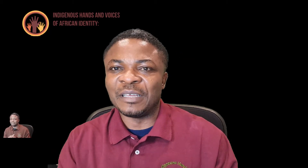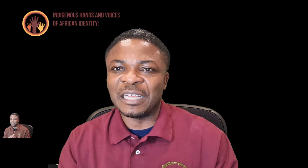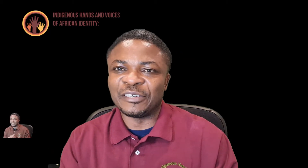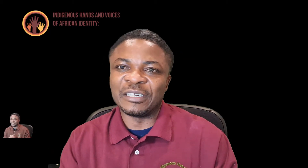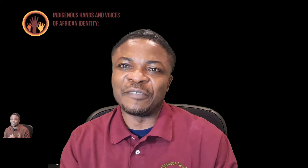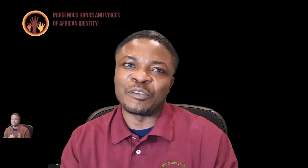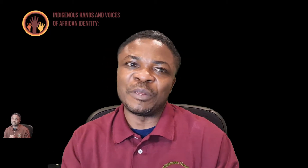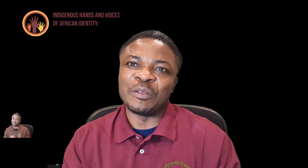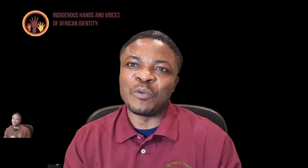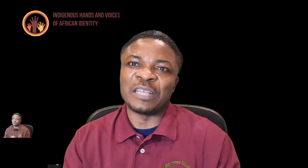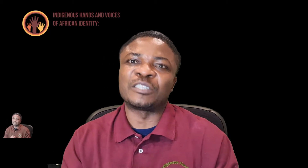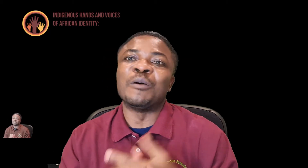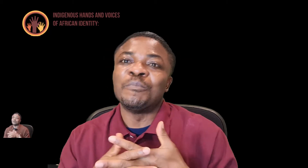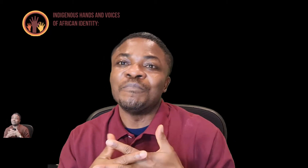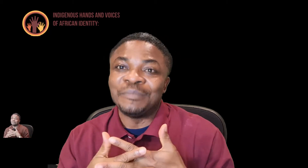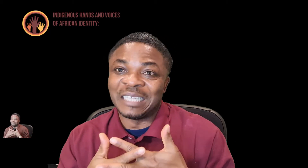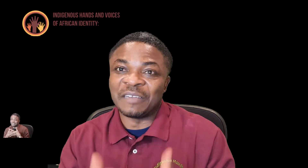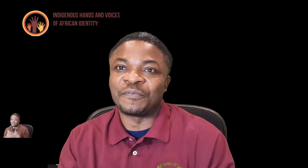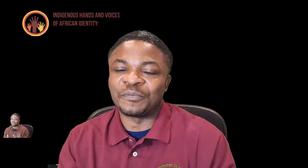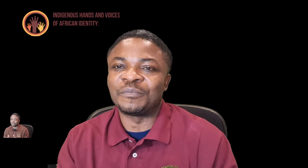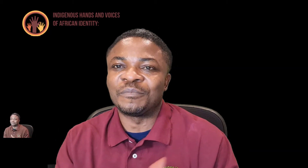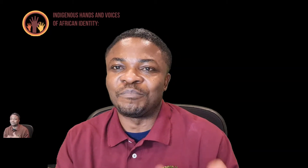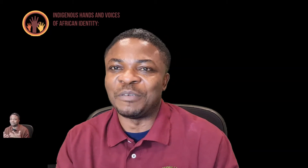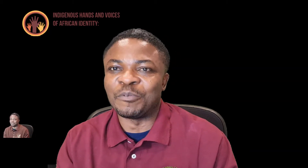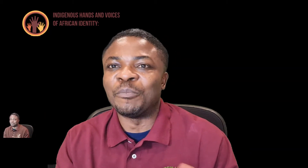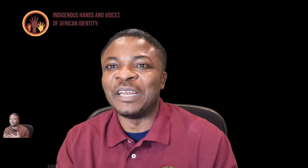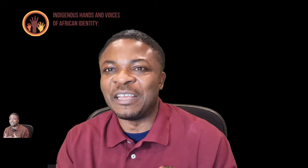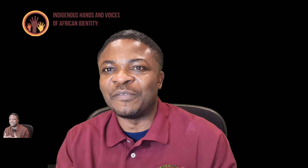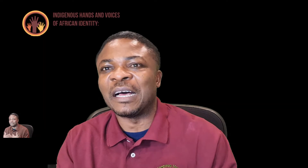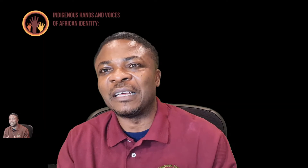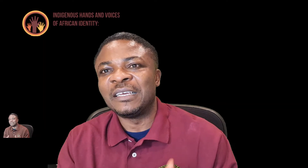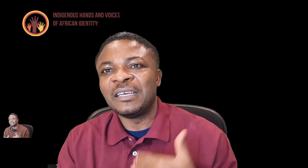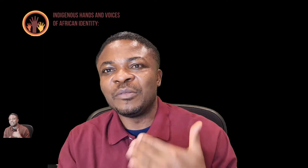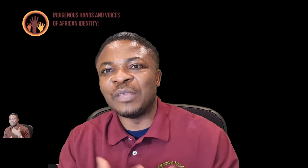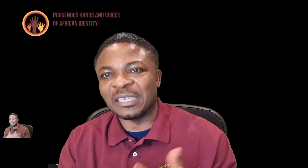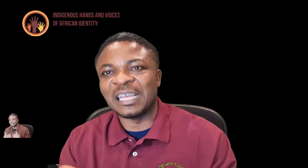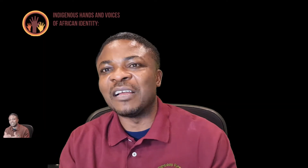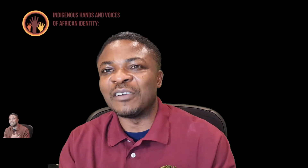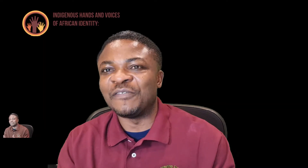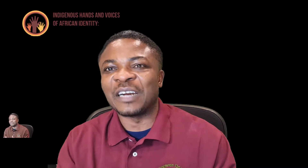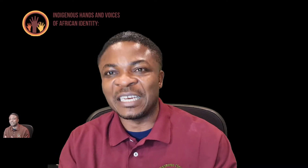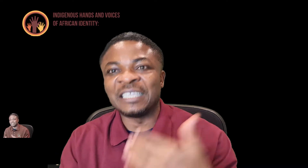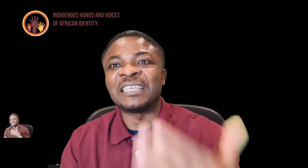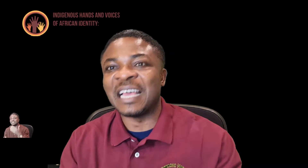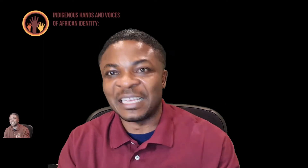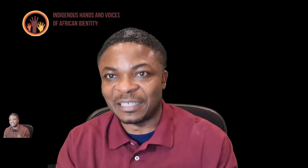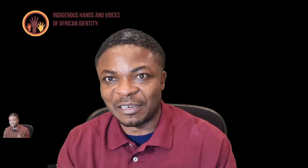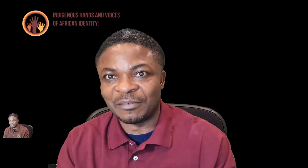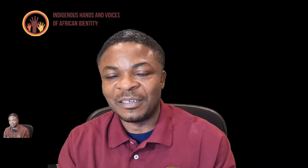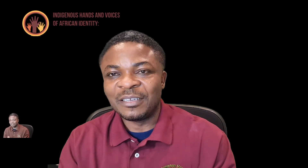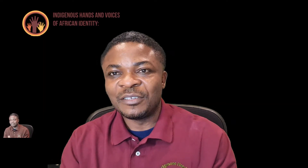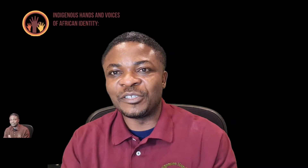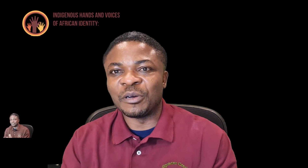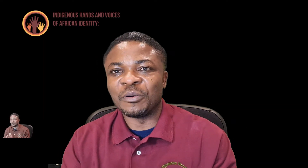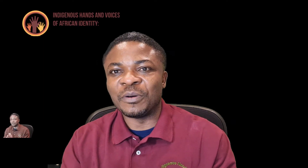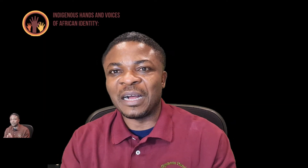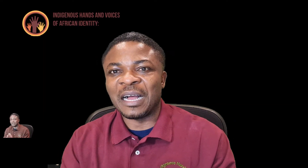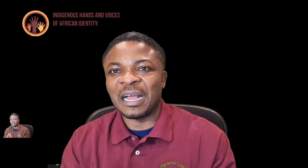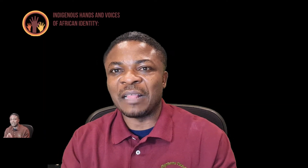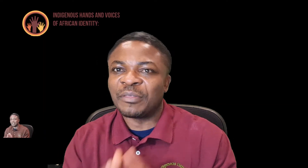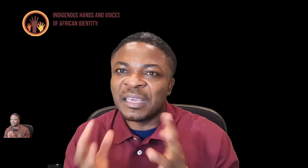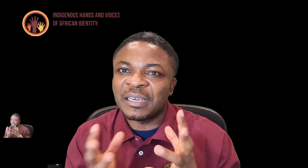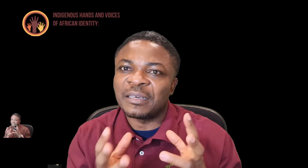in the Nigerian deaf community, where some deaf people believe that their sign language variety is ASL.